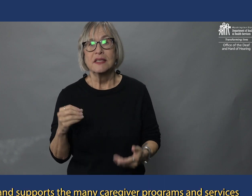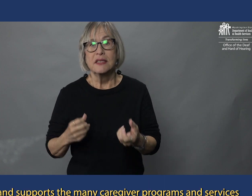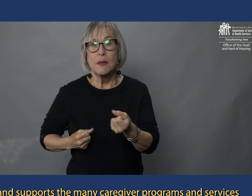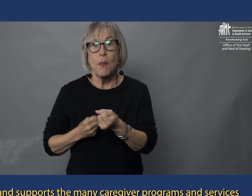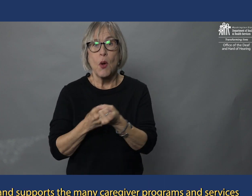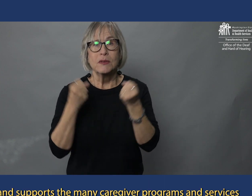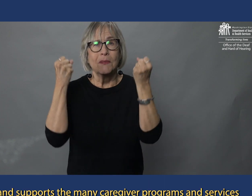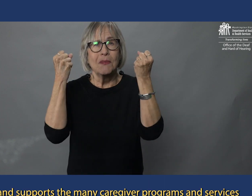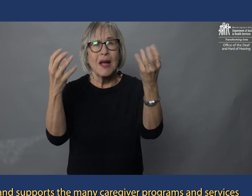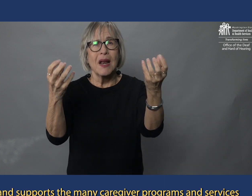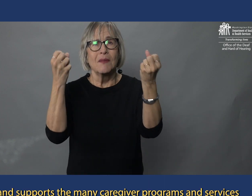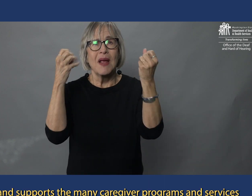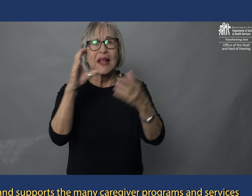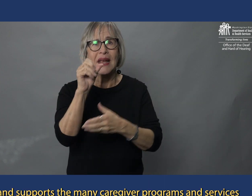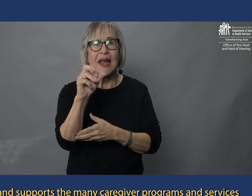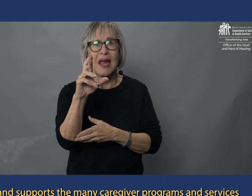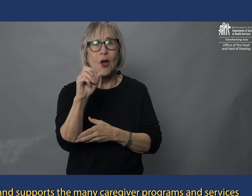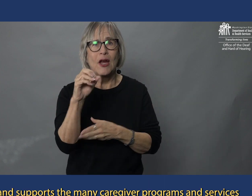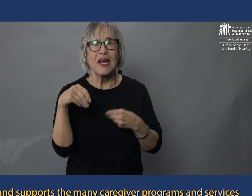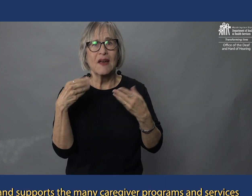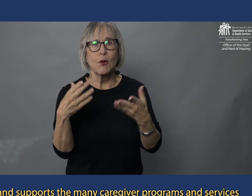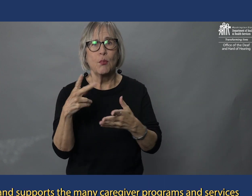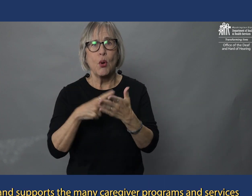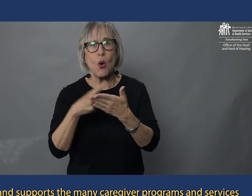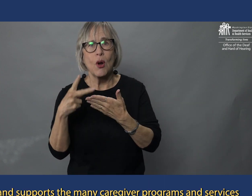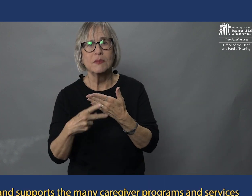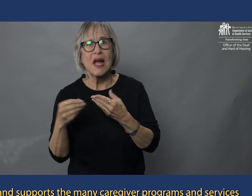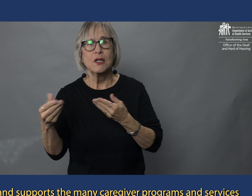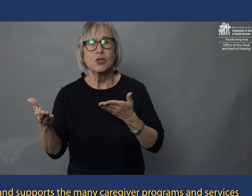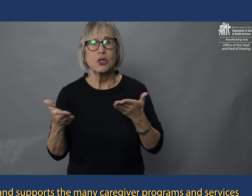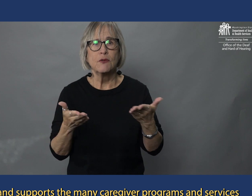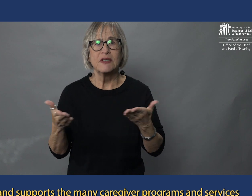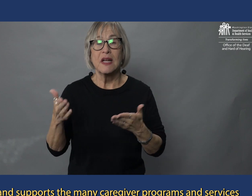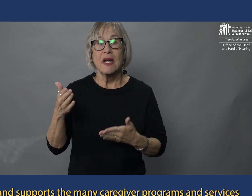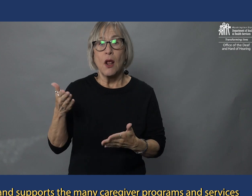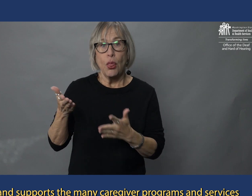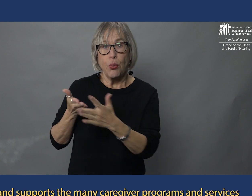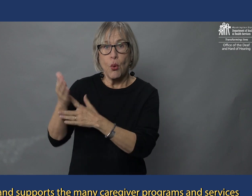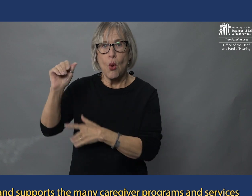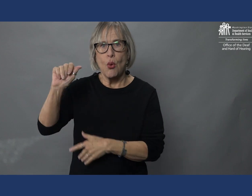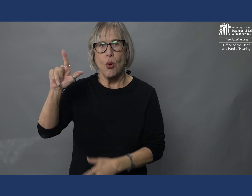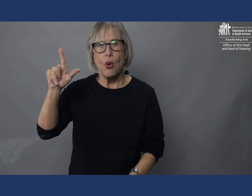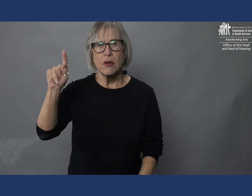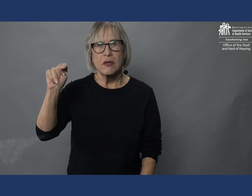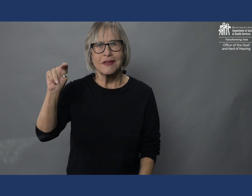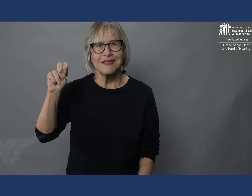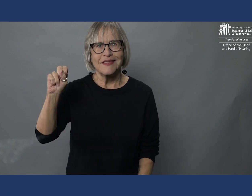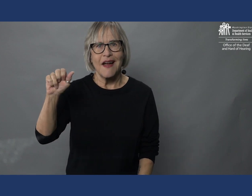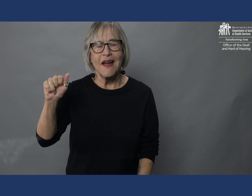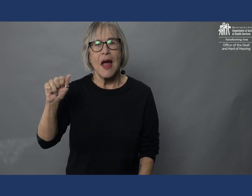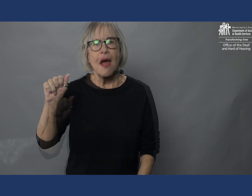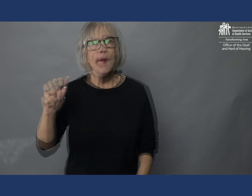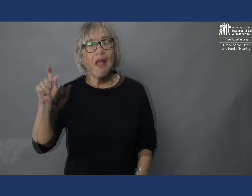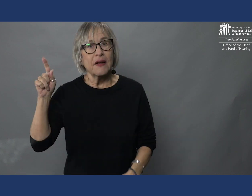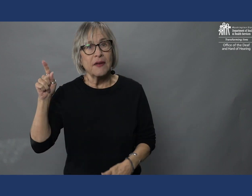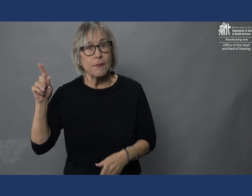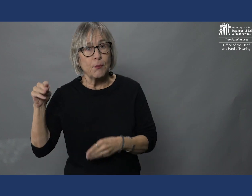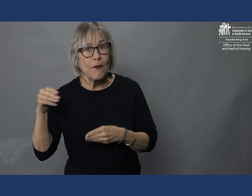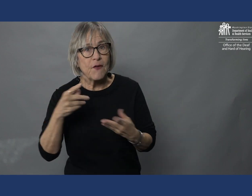values and supports the many caregiver programs and services that ALTSA provides for caregivers, seniors, and people with disabilities.